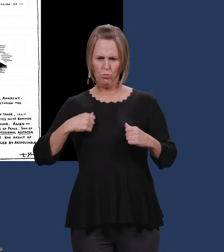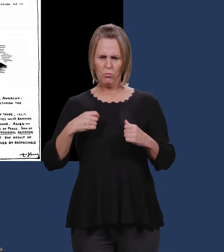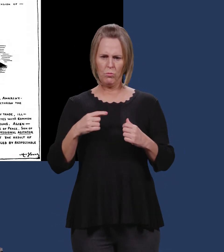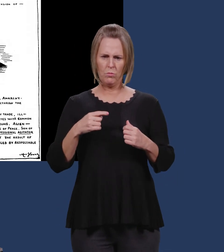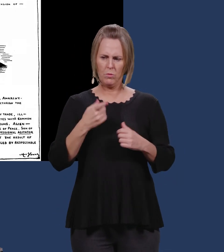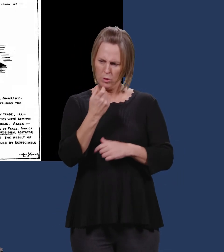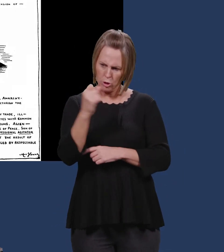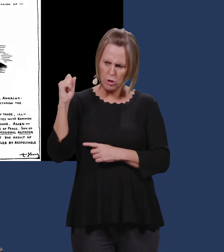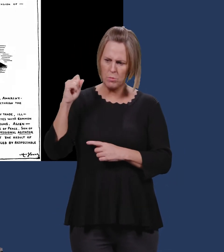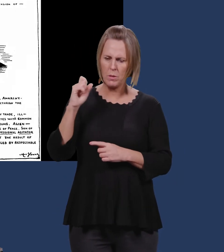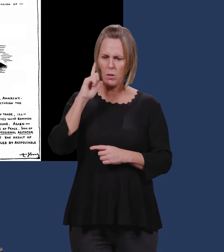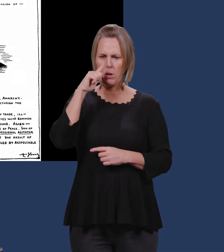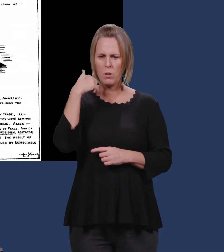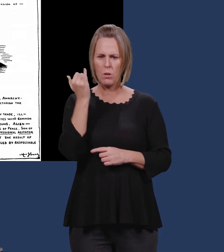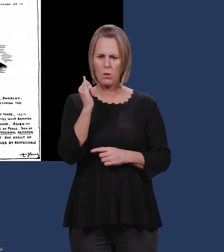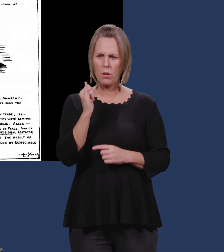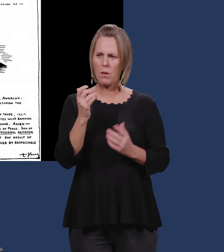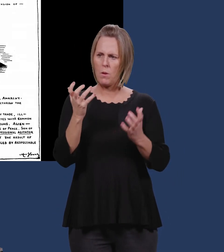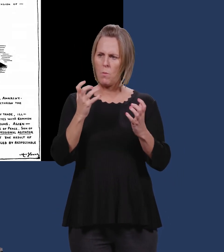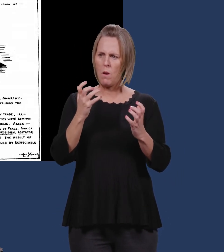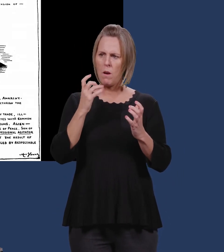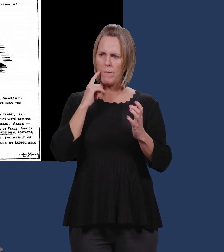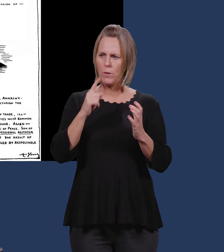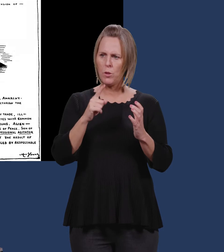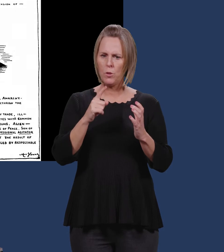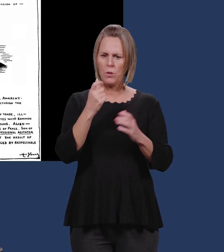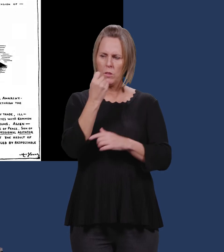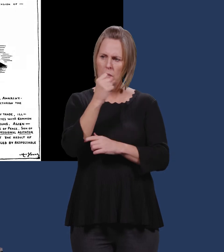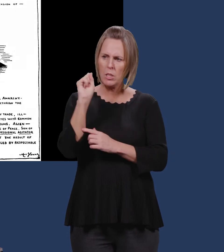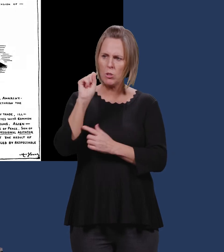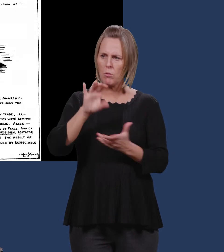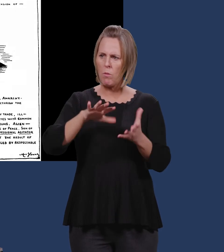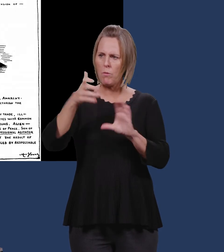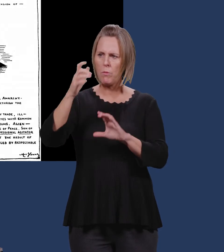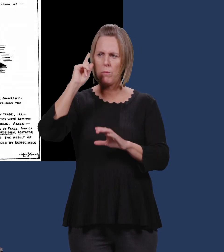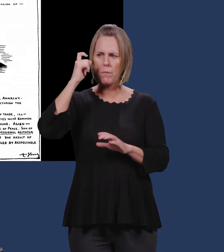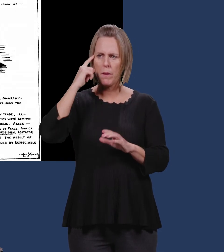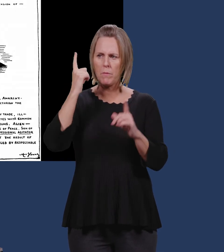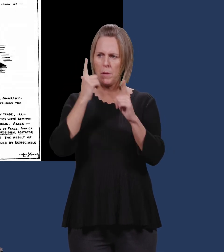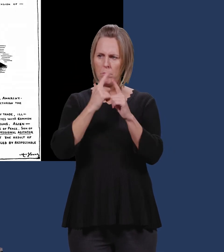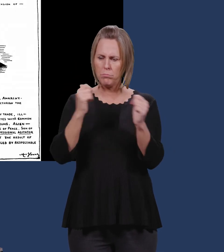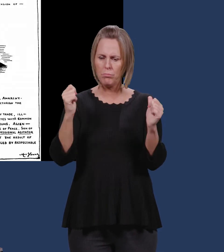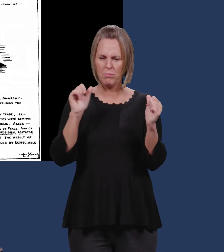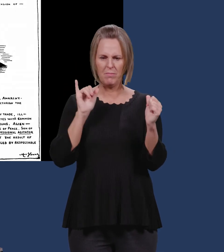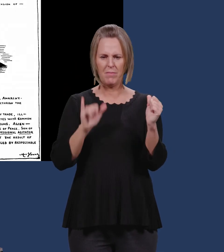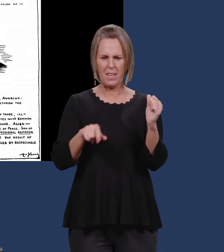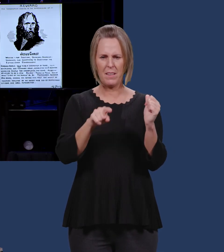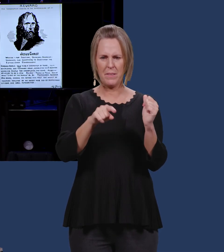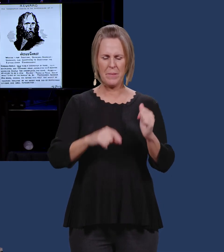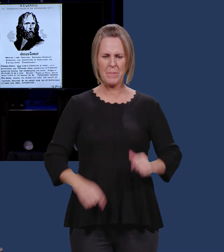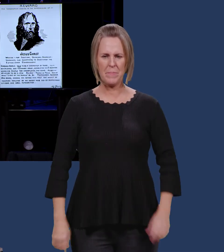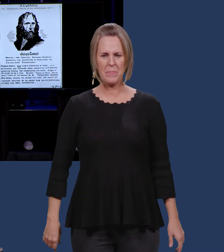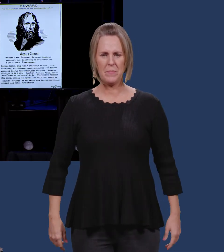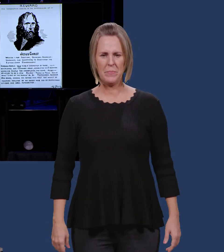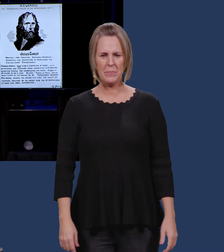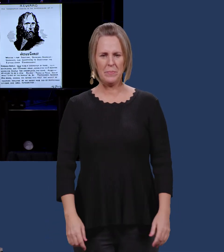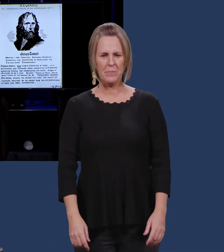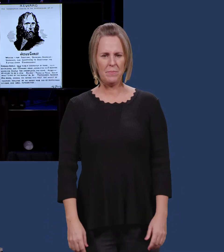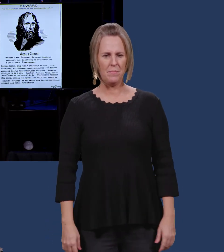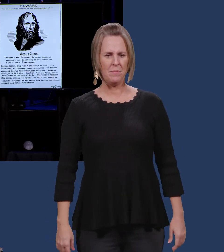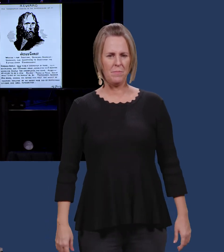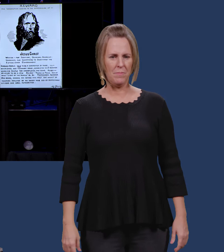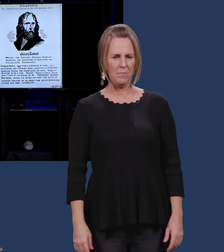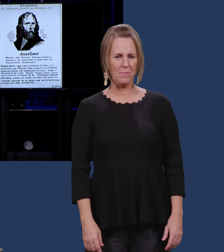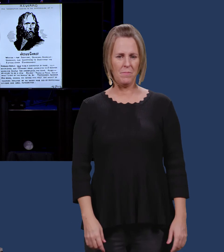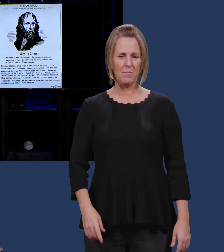for sedition, criminal anarchy, and vagrancy, conspiring to overthrow the government.